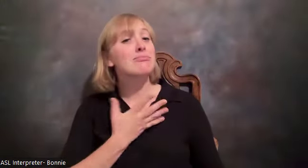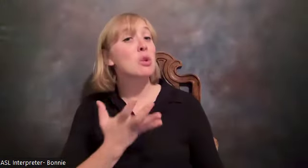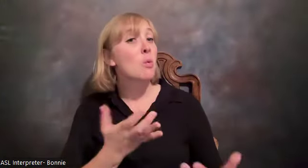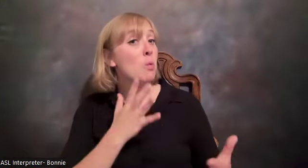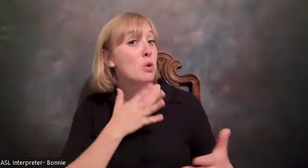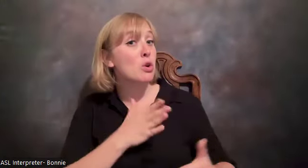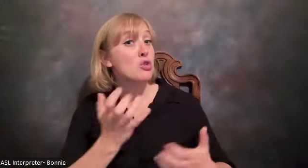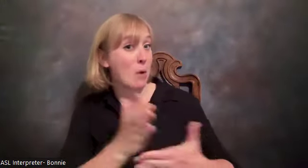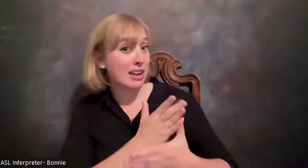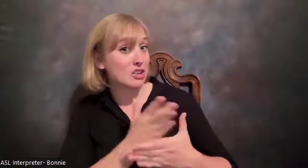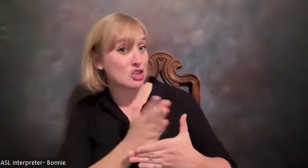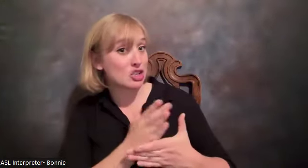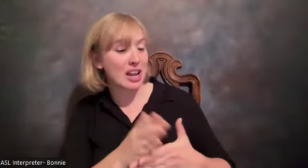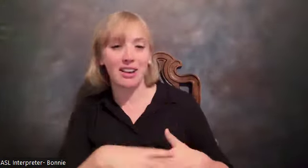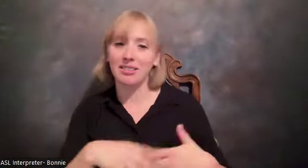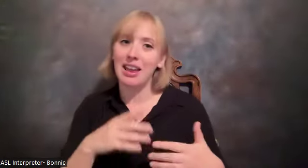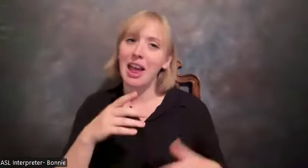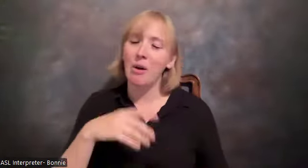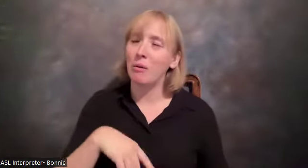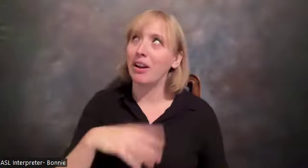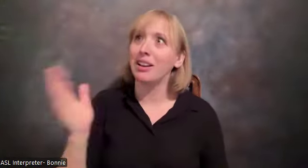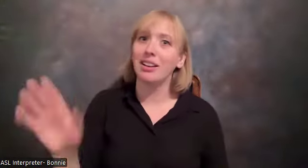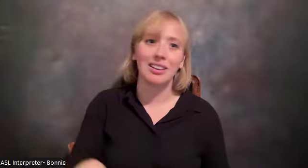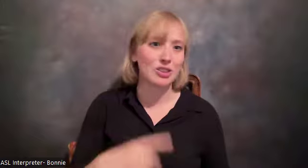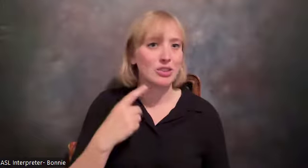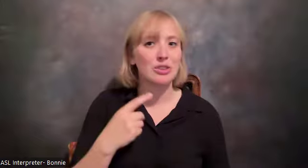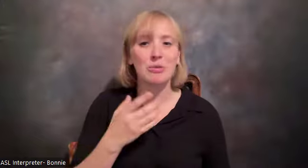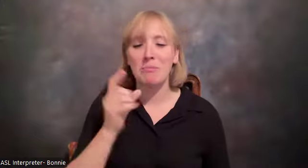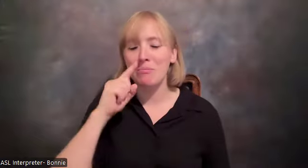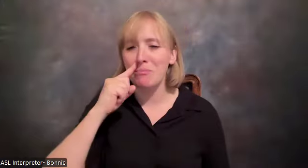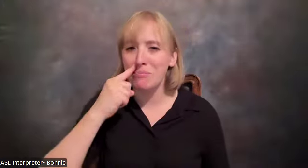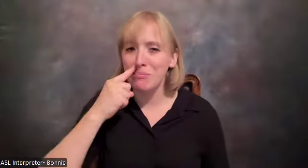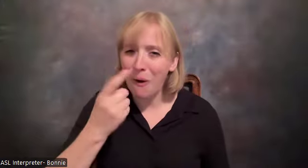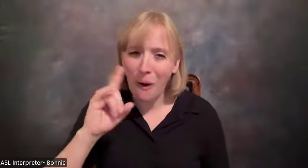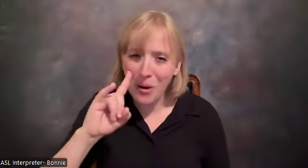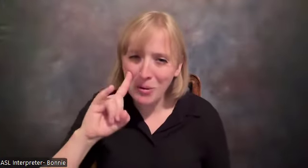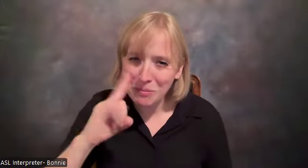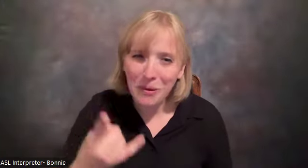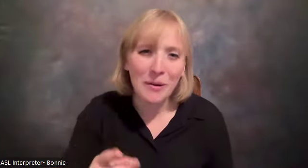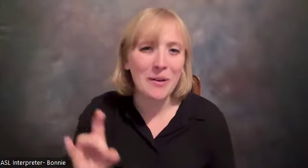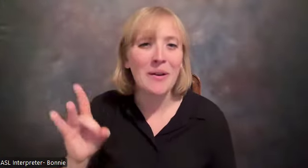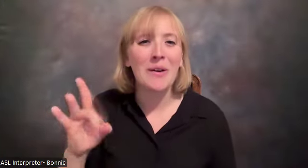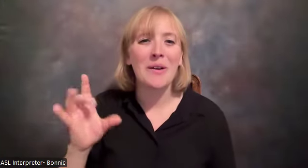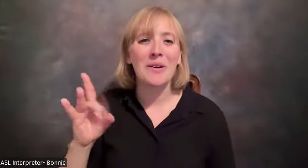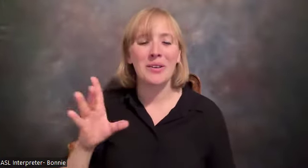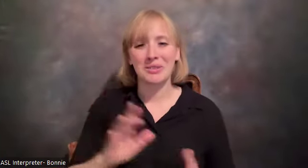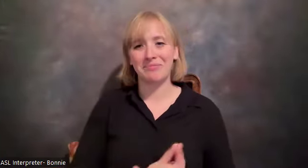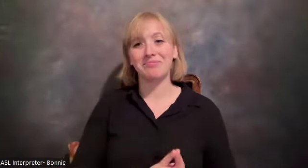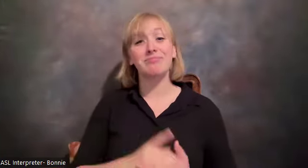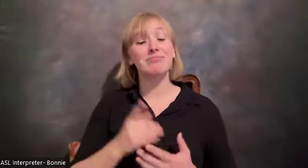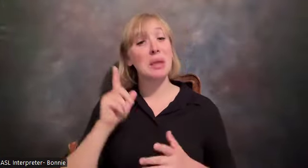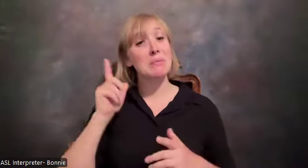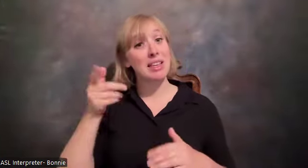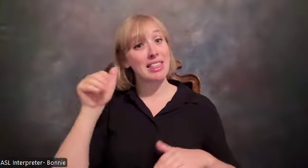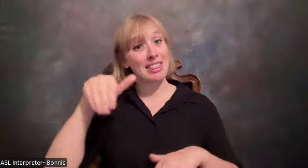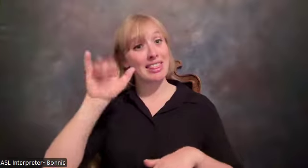share?" I mean, it was as lame as I just described it. I mean, just as lame as could be. But I got to tell you that later that